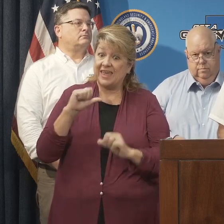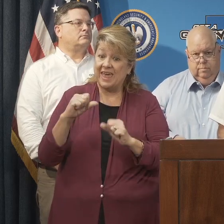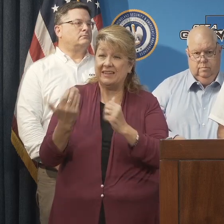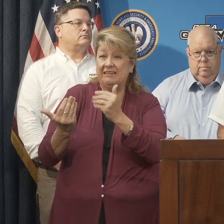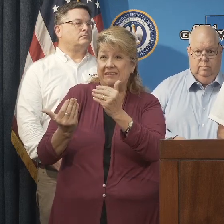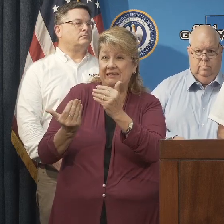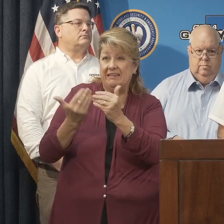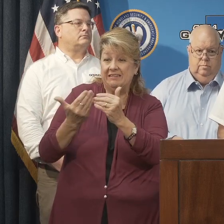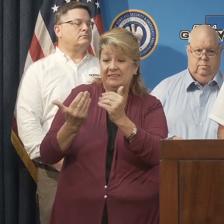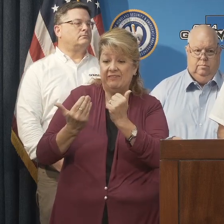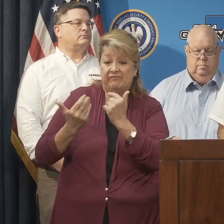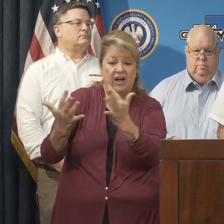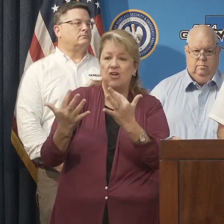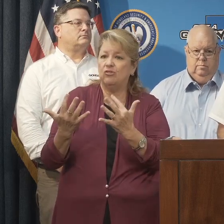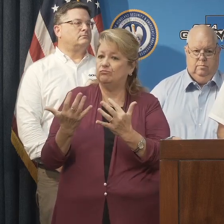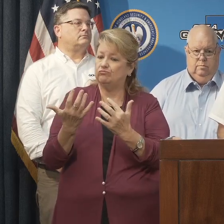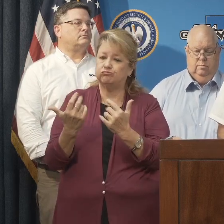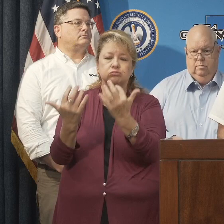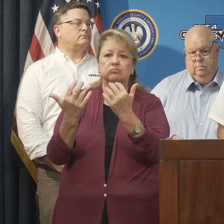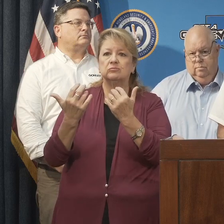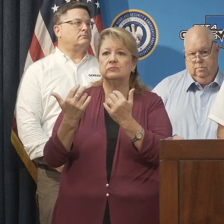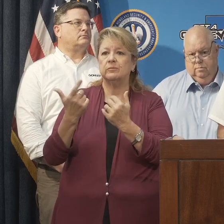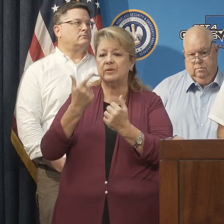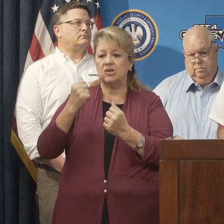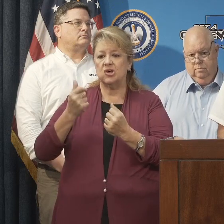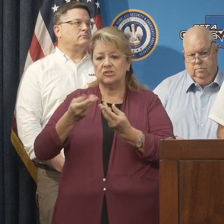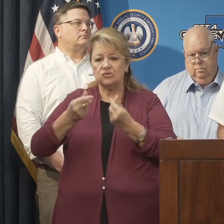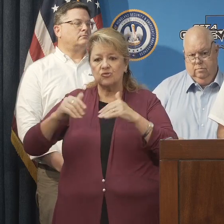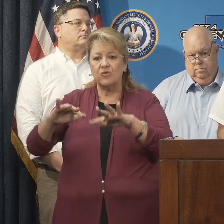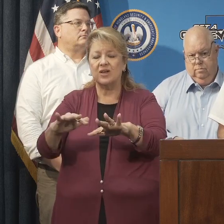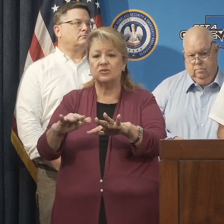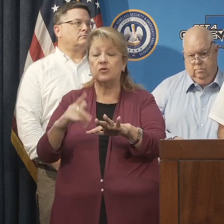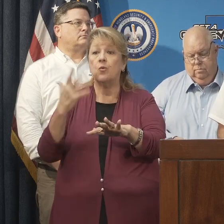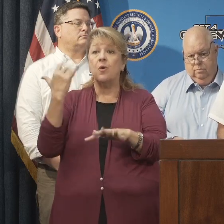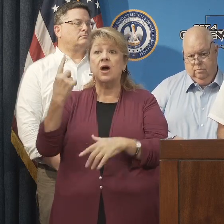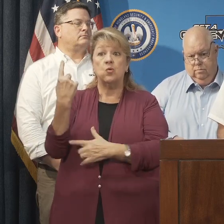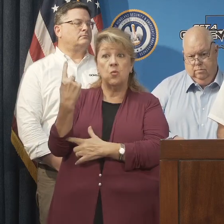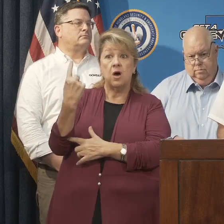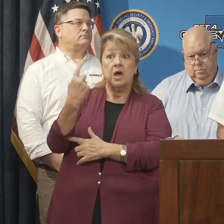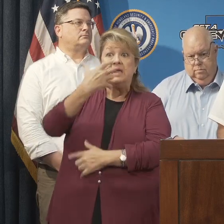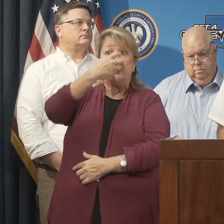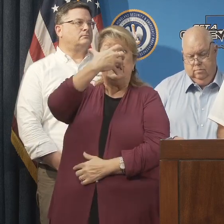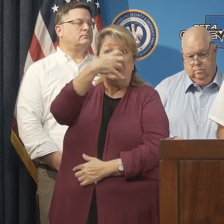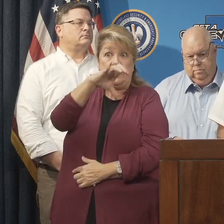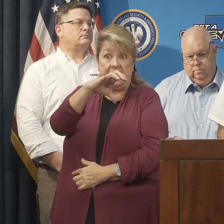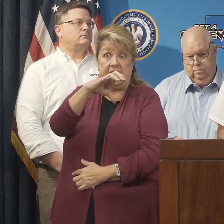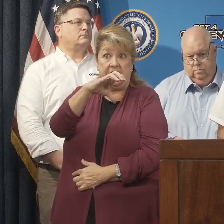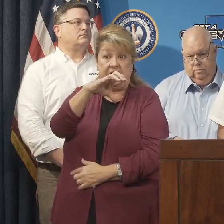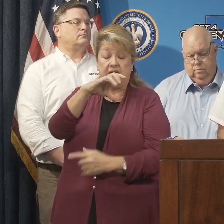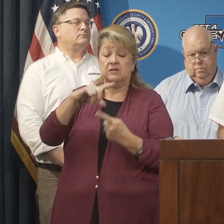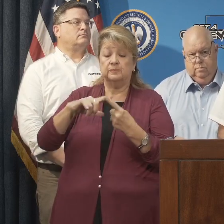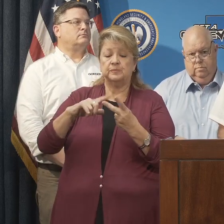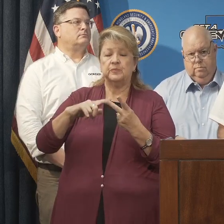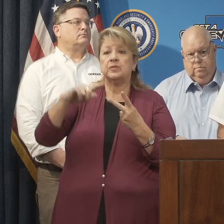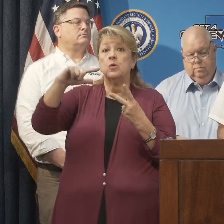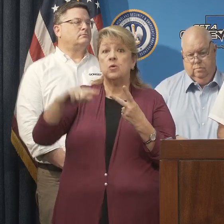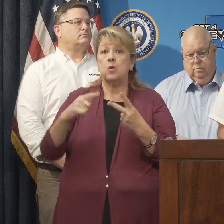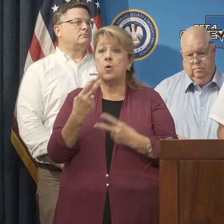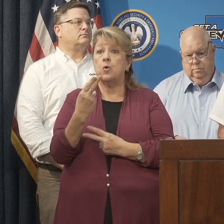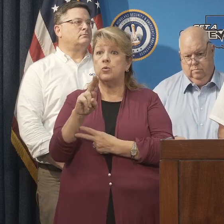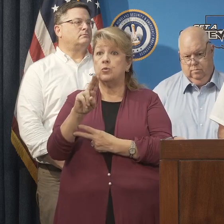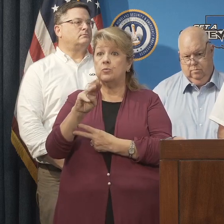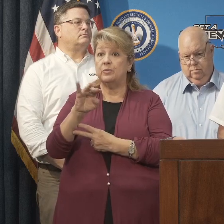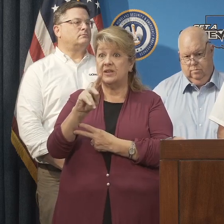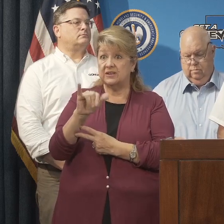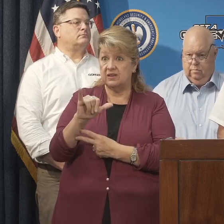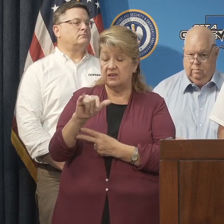of the conditions on the ground, and that's because of the heat, the relatively low humidity,